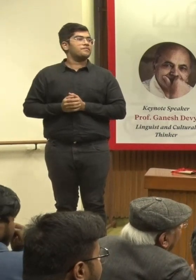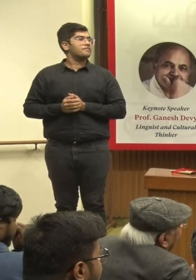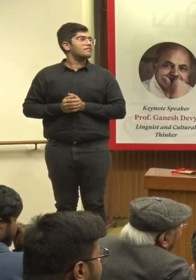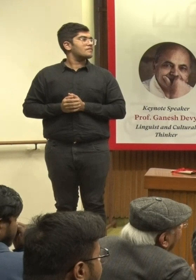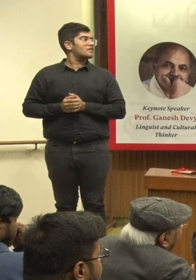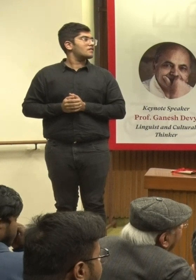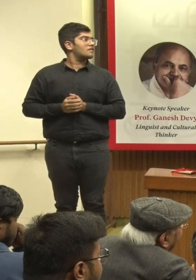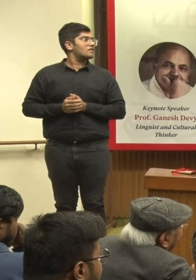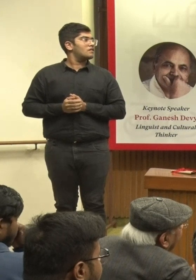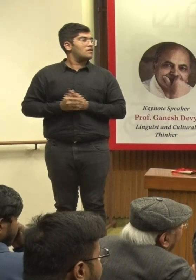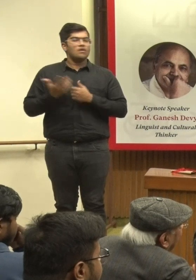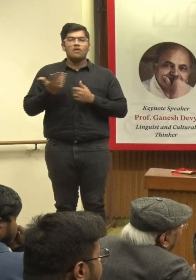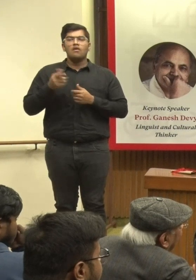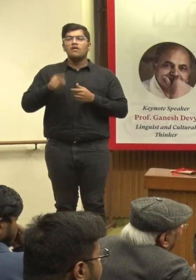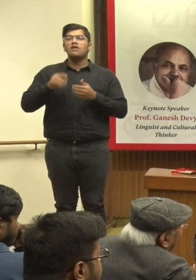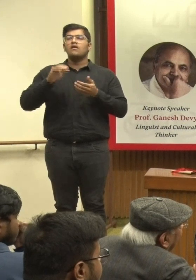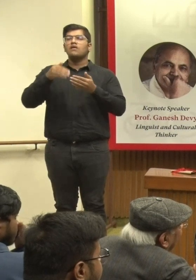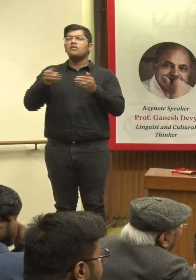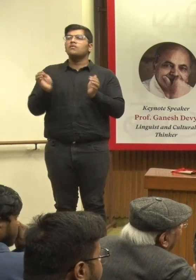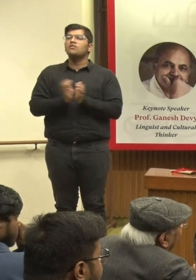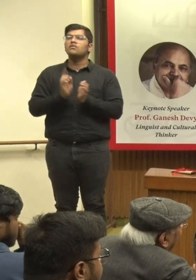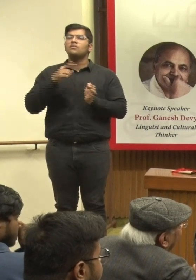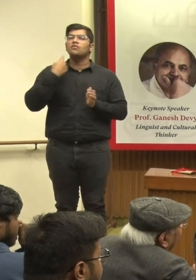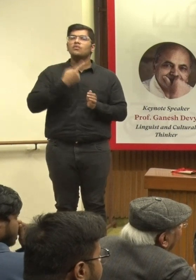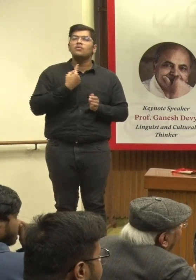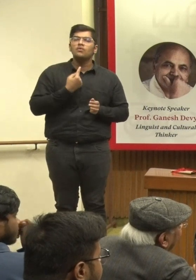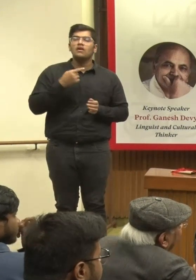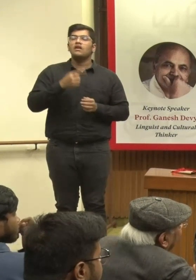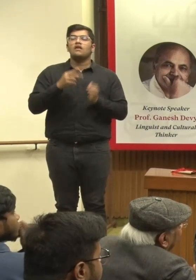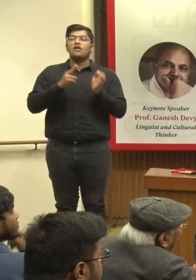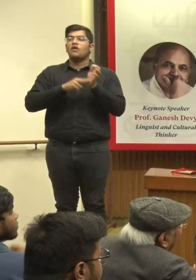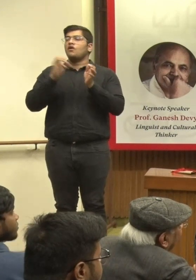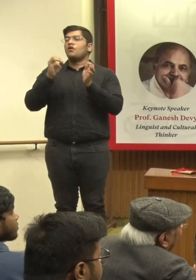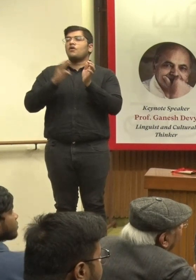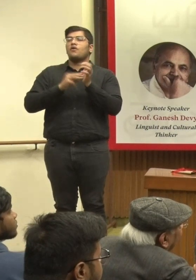Which are these communities? They are mostly nomadic communities.